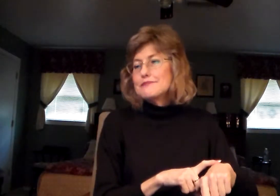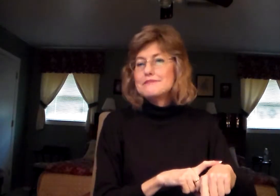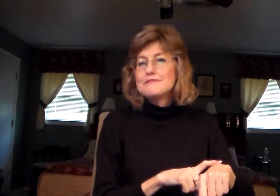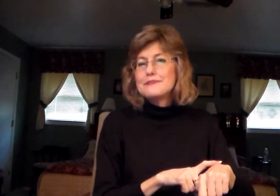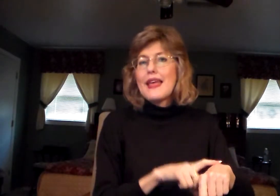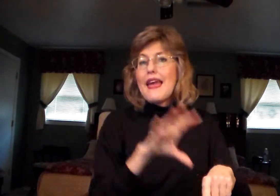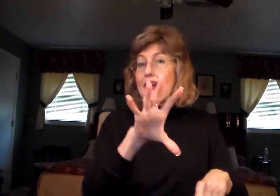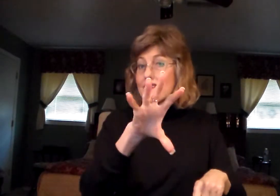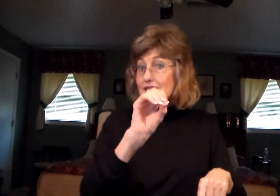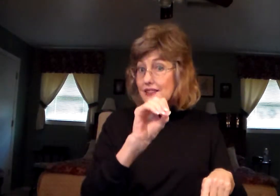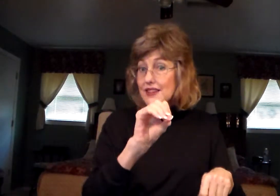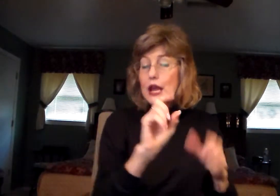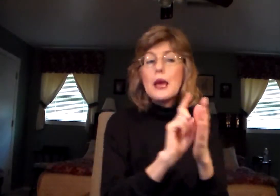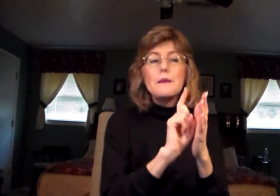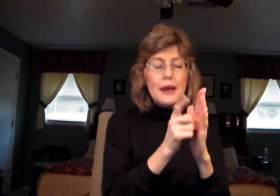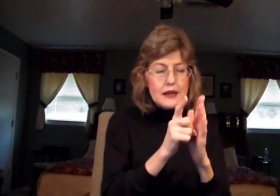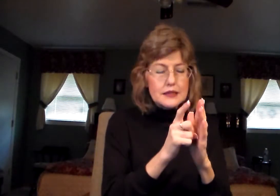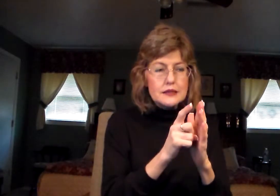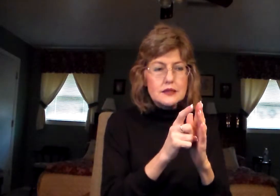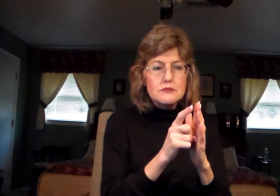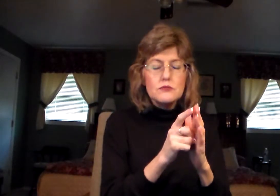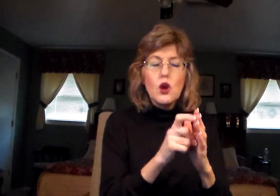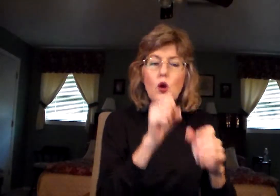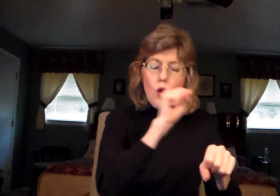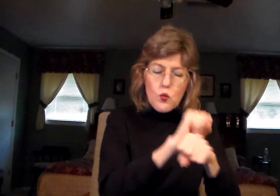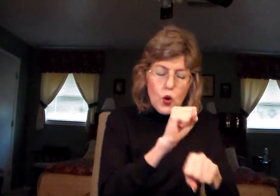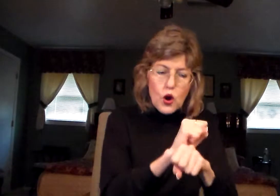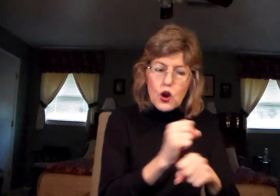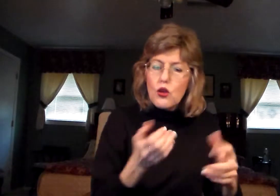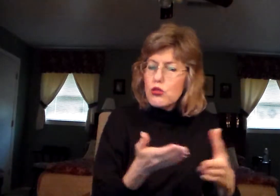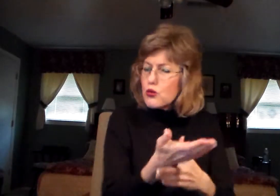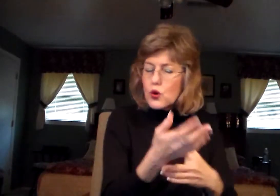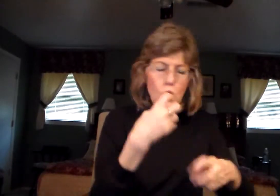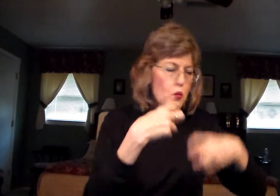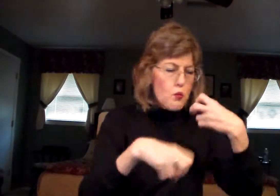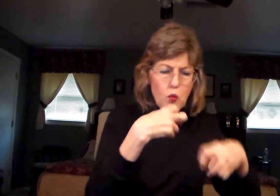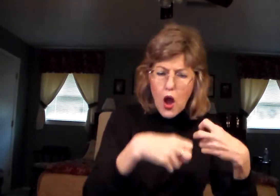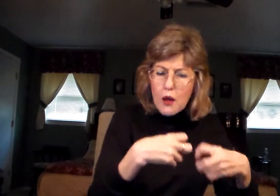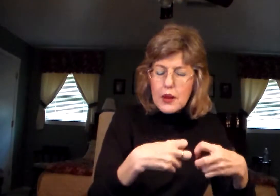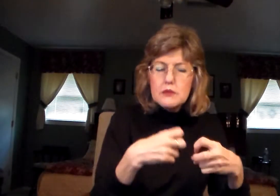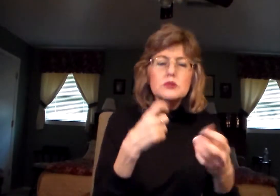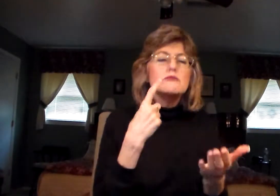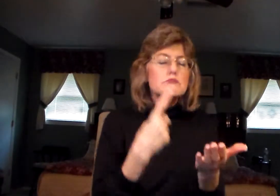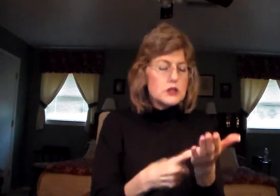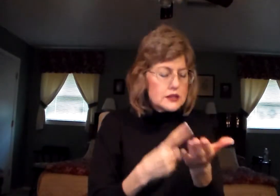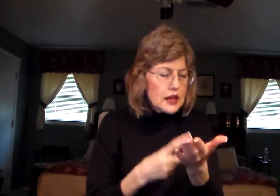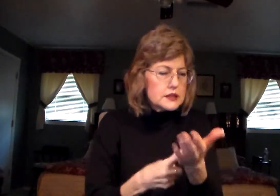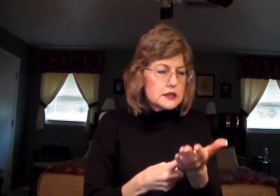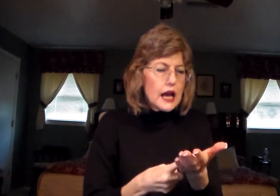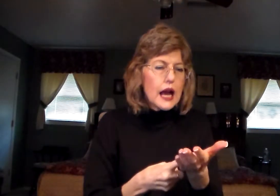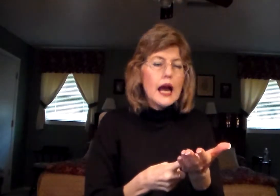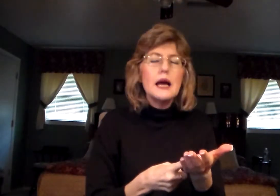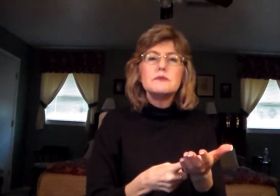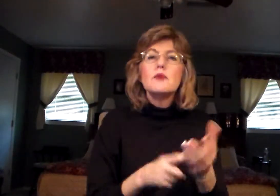50 minutes to work through some problems, to work through some discussion time, to do some group work, to do